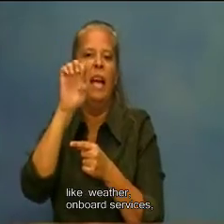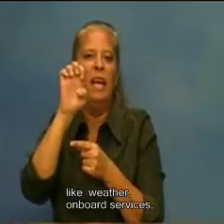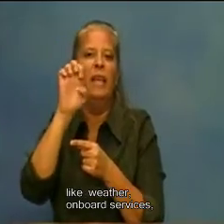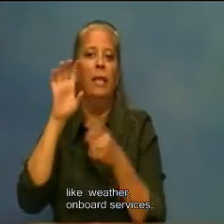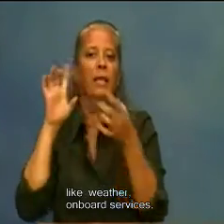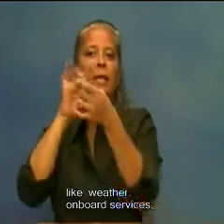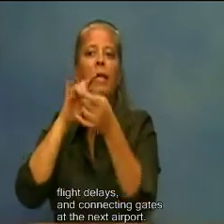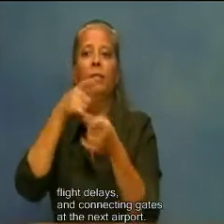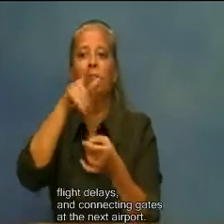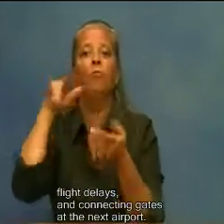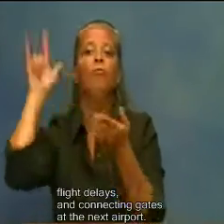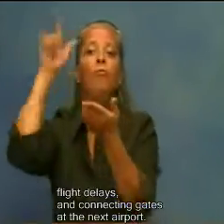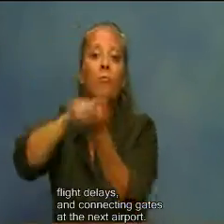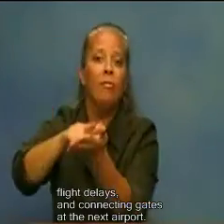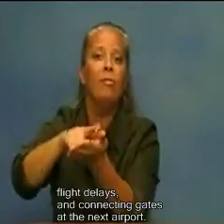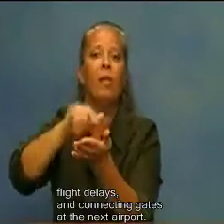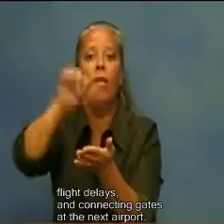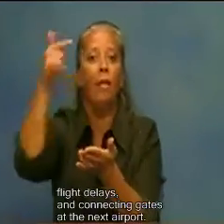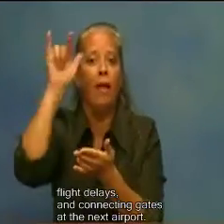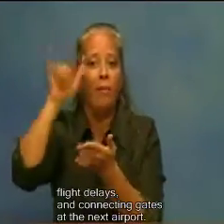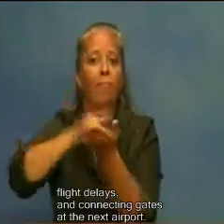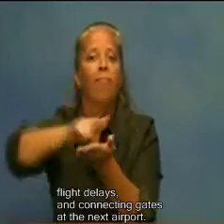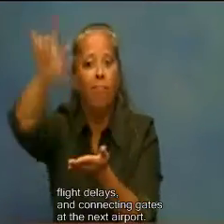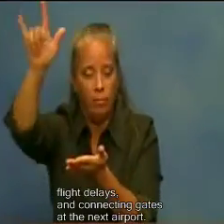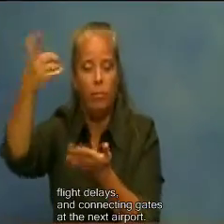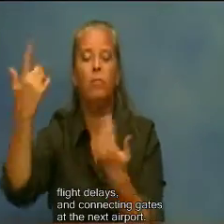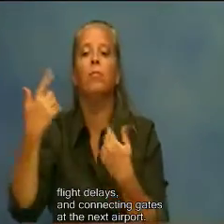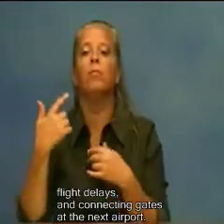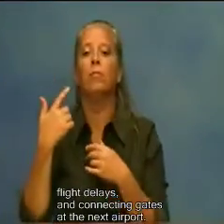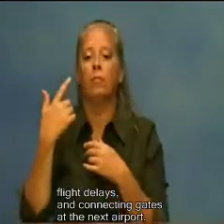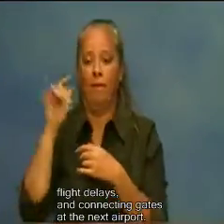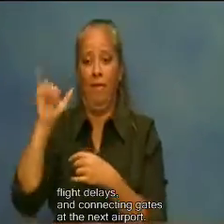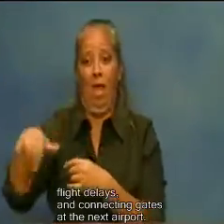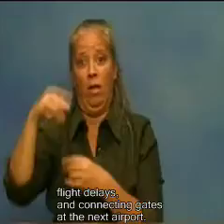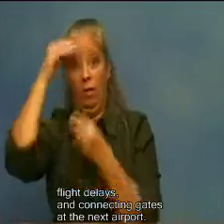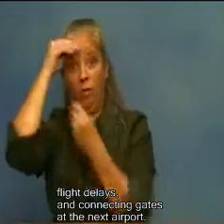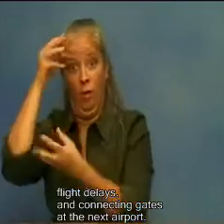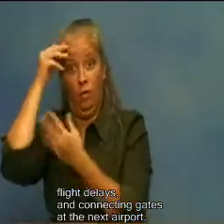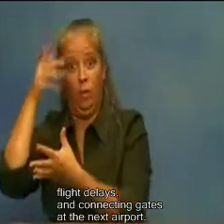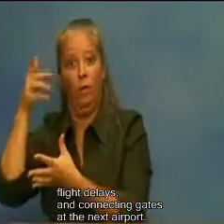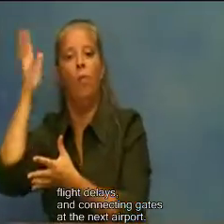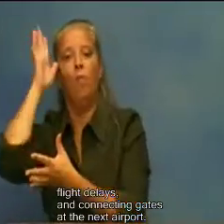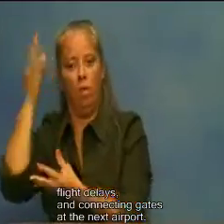services, flight delays, and connecting gates at the next airport.